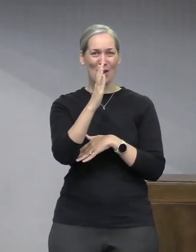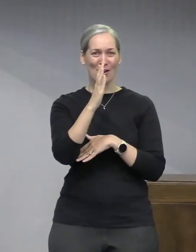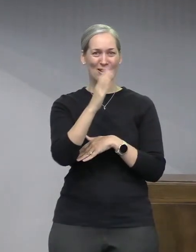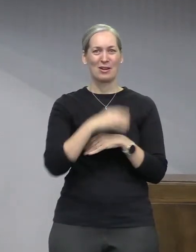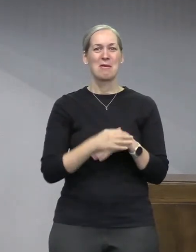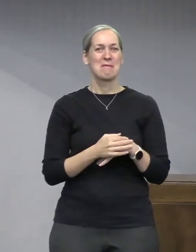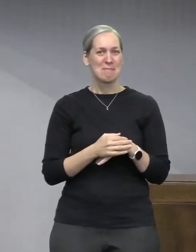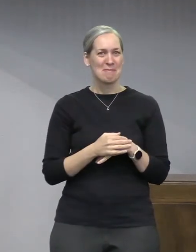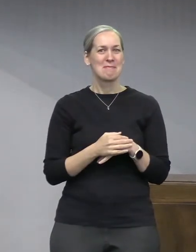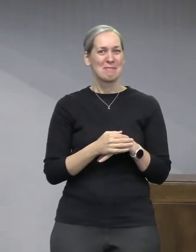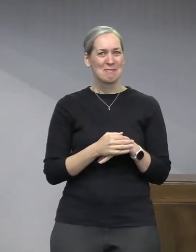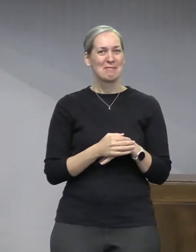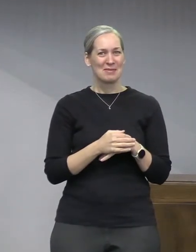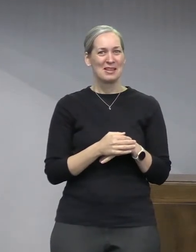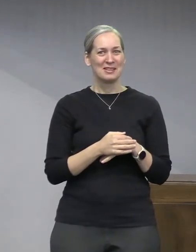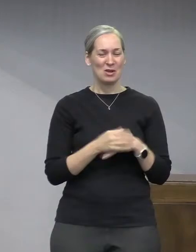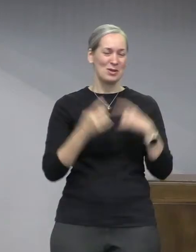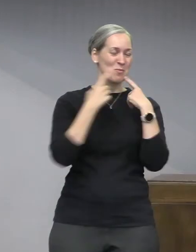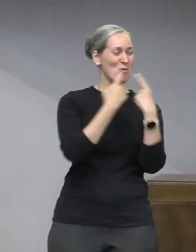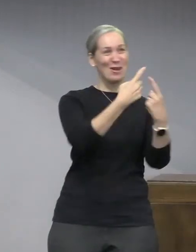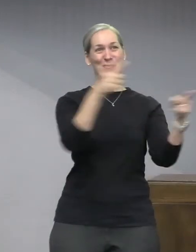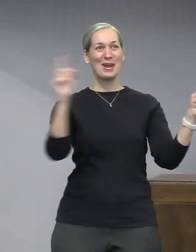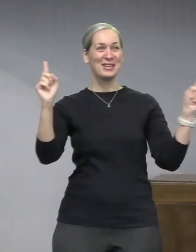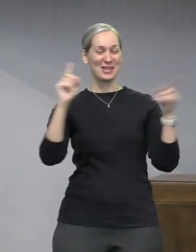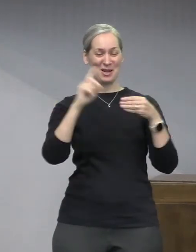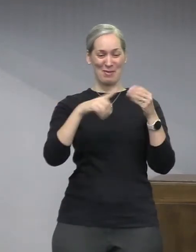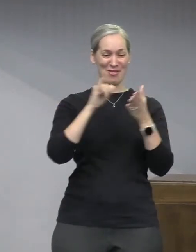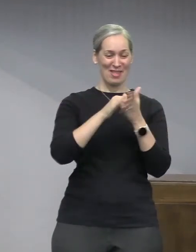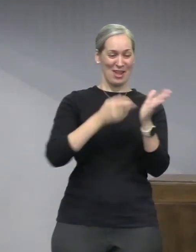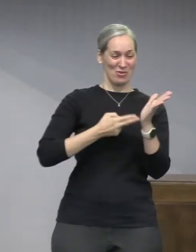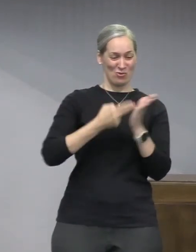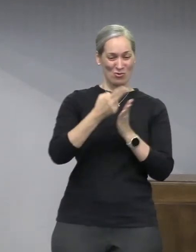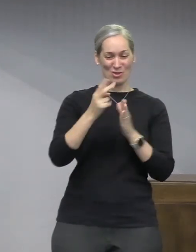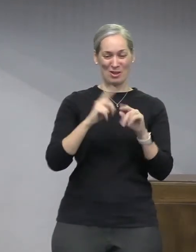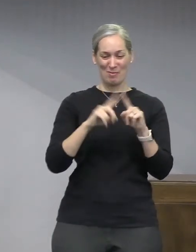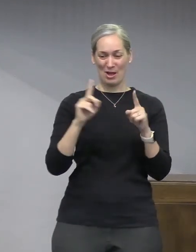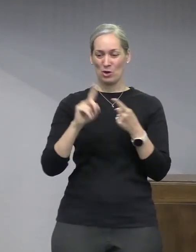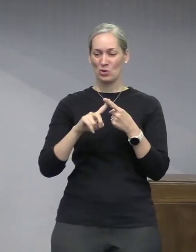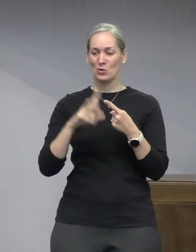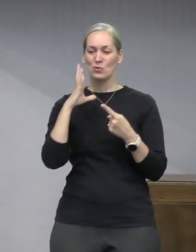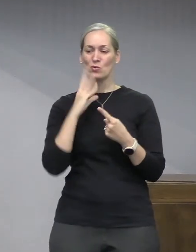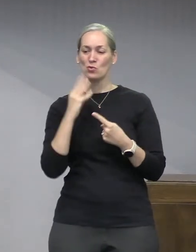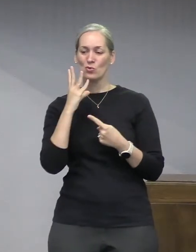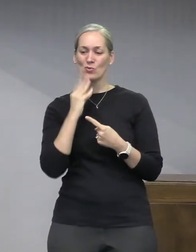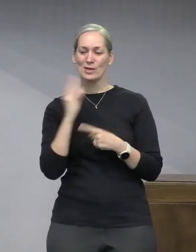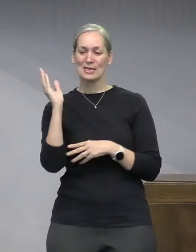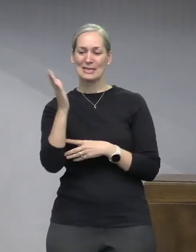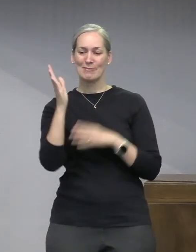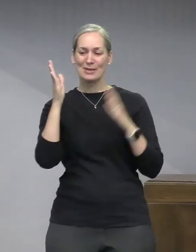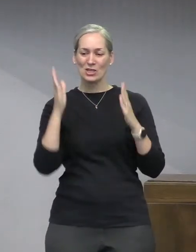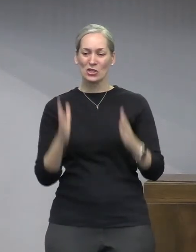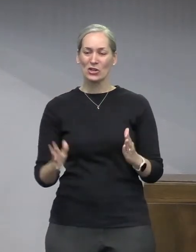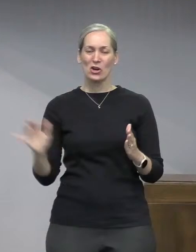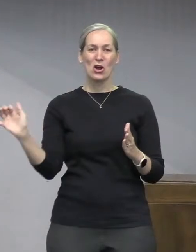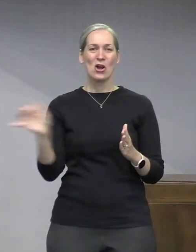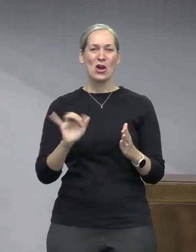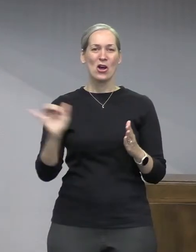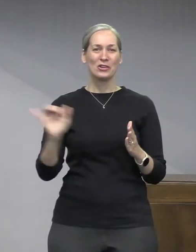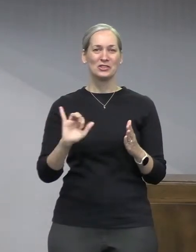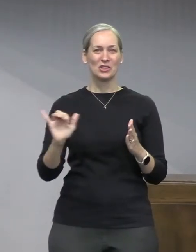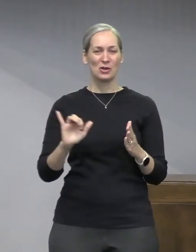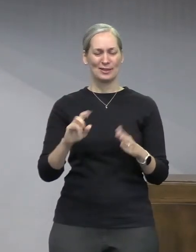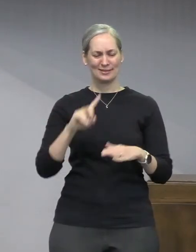both a proclamation of that truth, but to the Jewish speaker, it is also